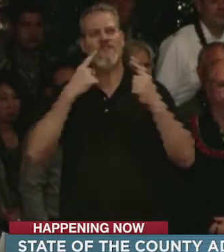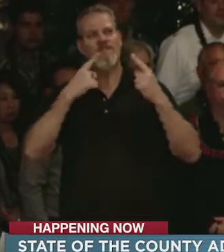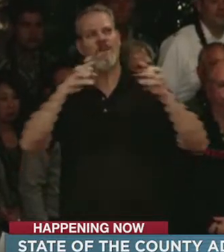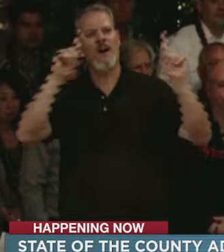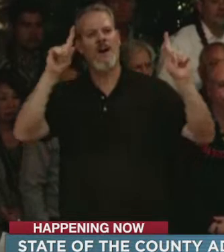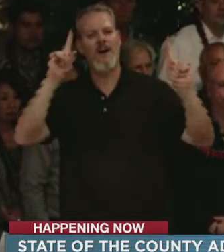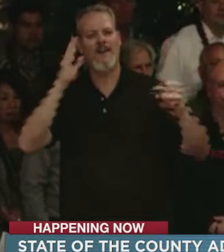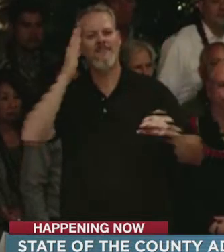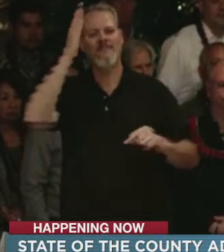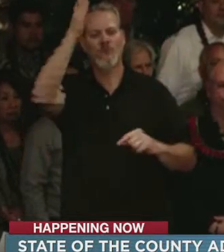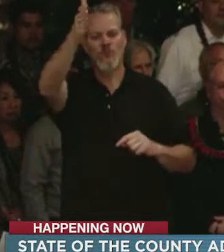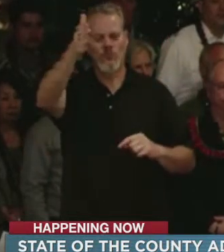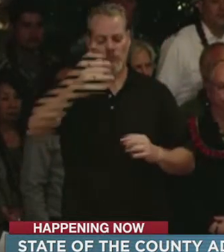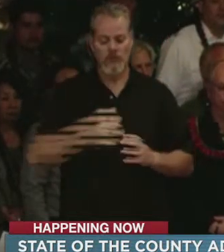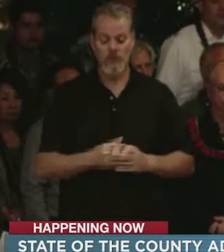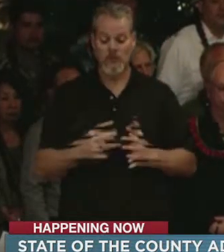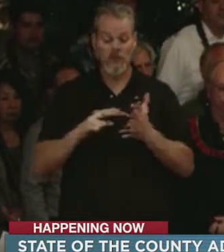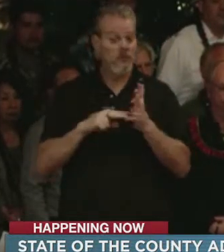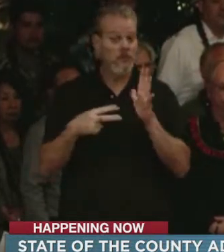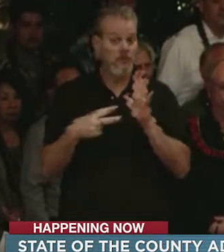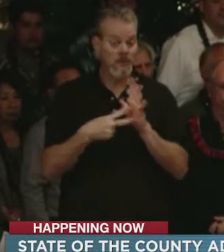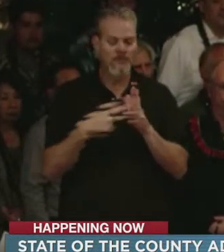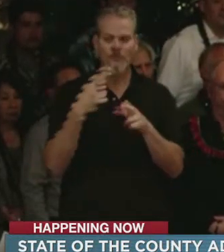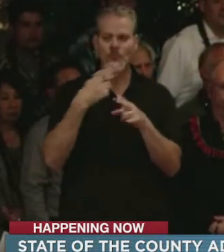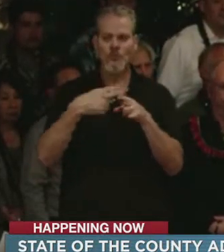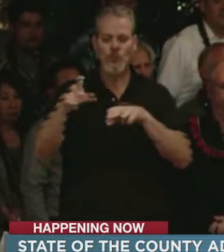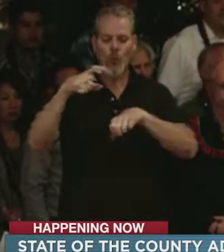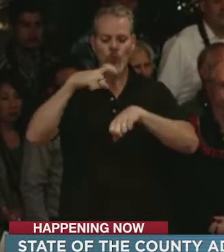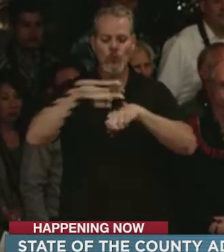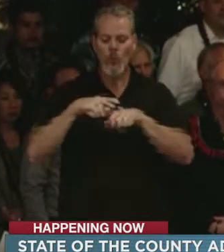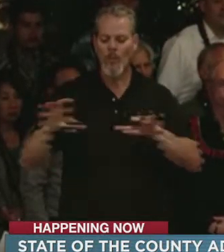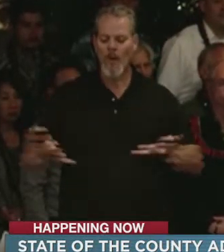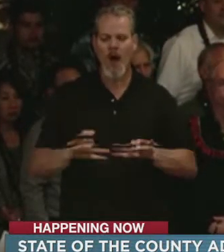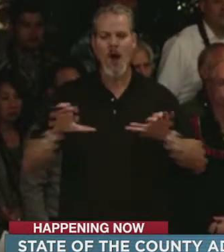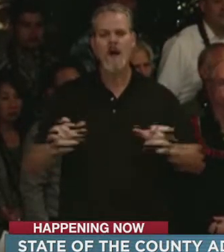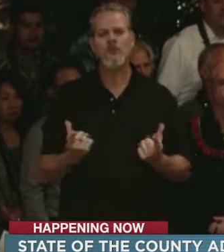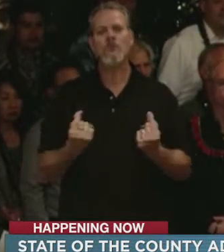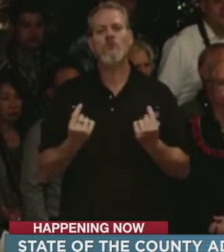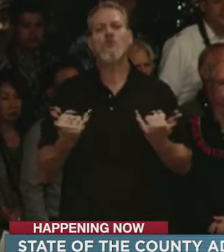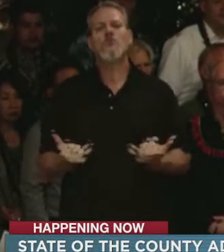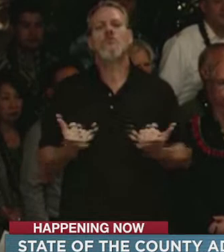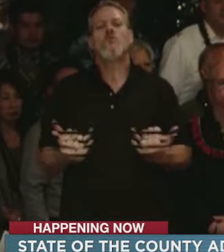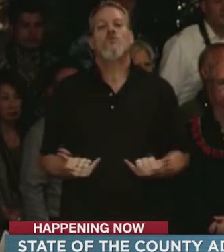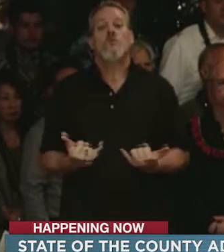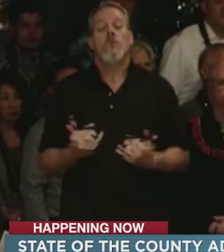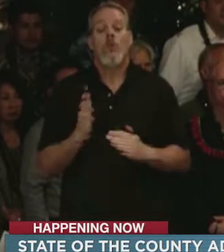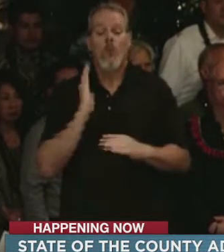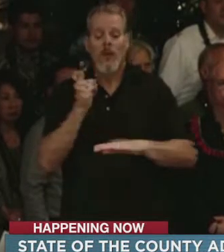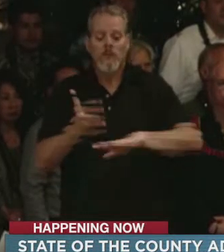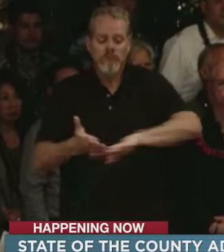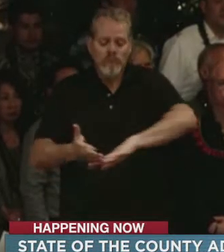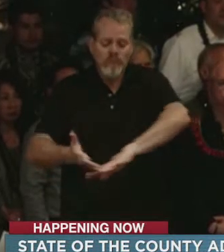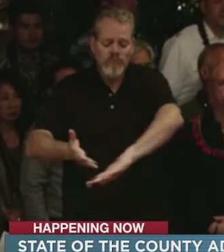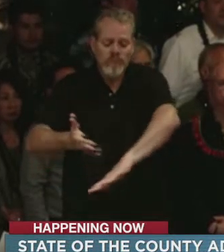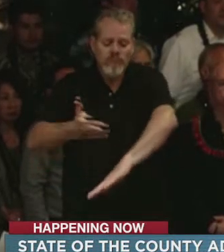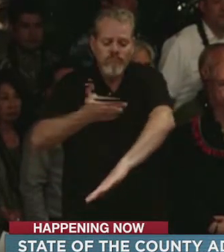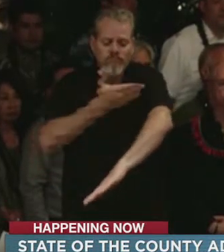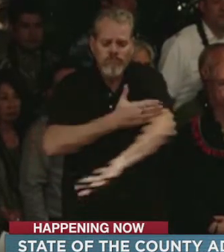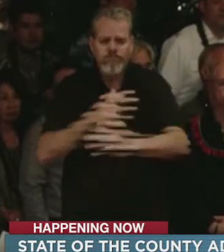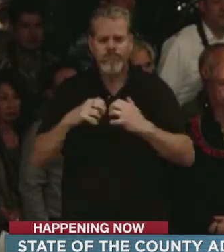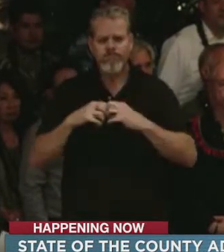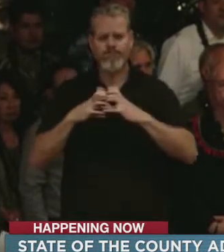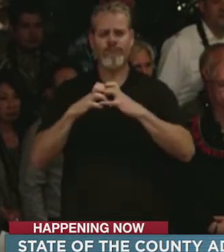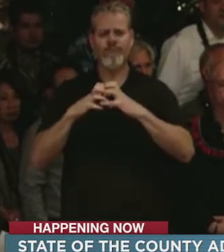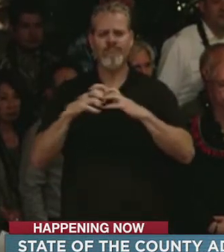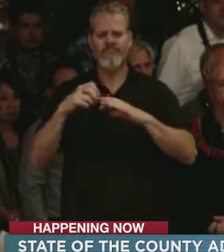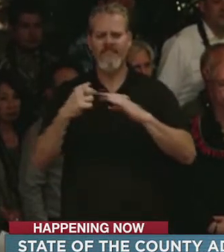In other words, it's the short-term actions we take today that will build the foundation that allows the county